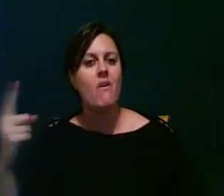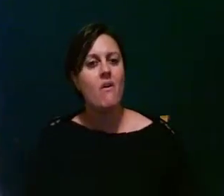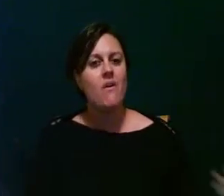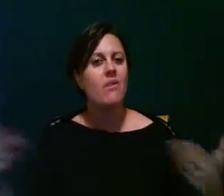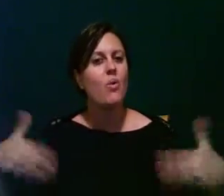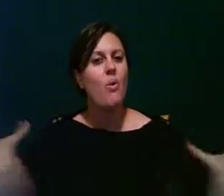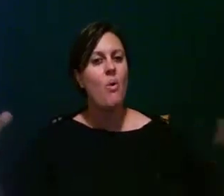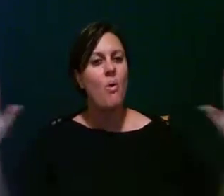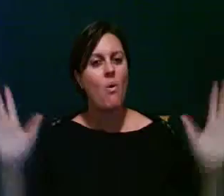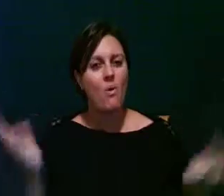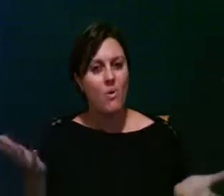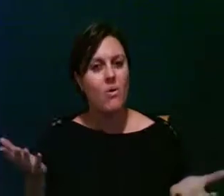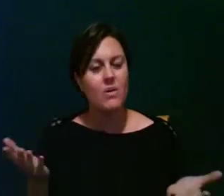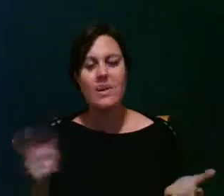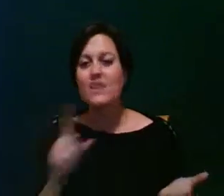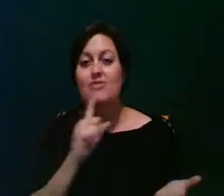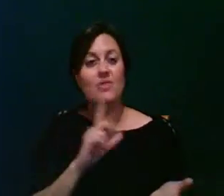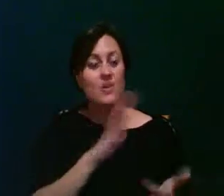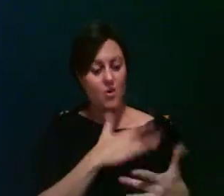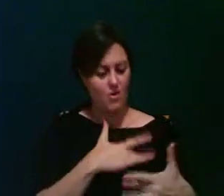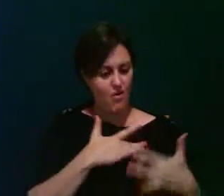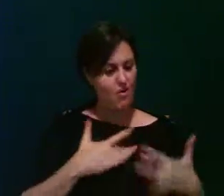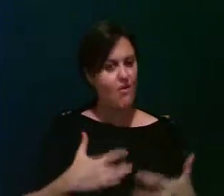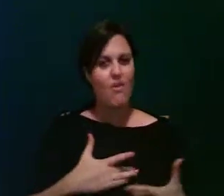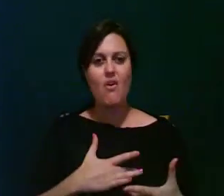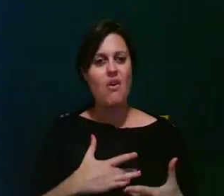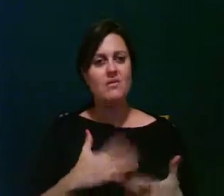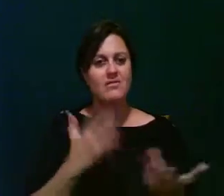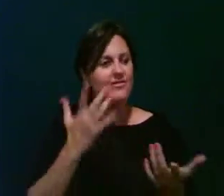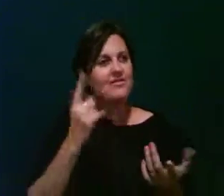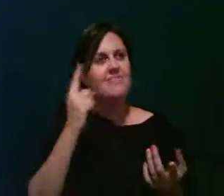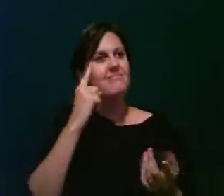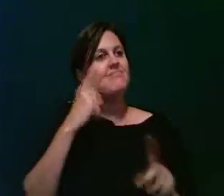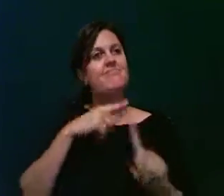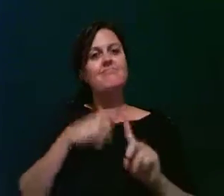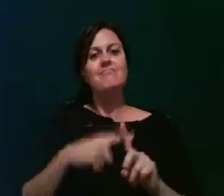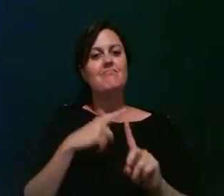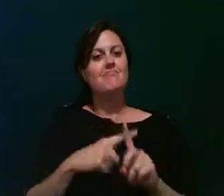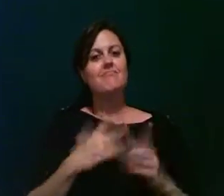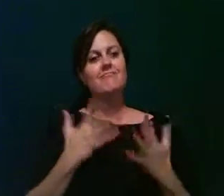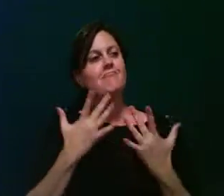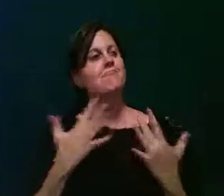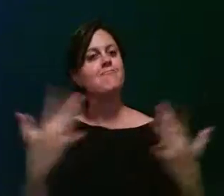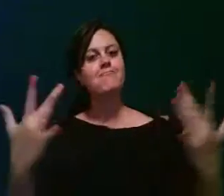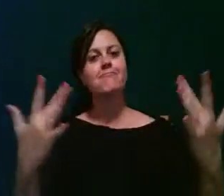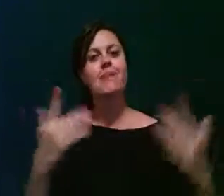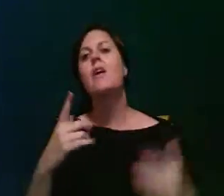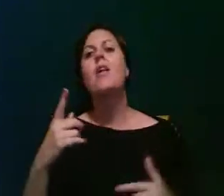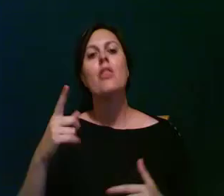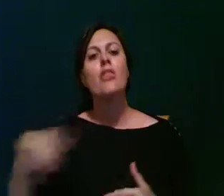up or your heart lives there the biggest and the most, it is the people that lift you up. It is the